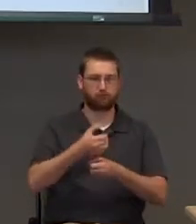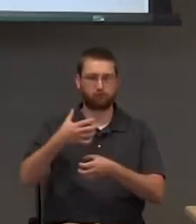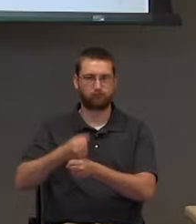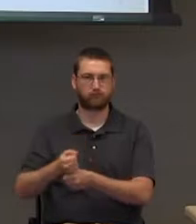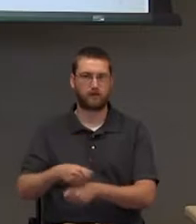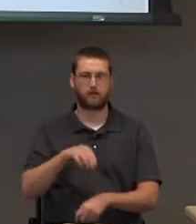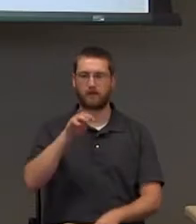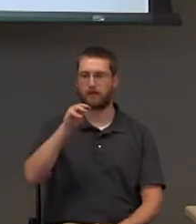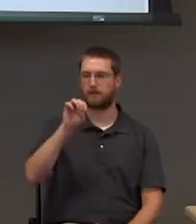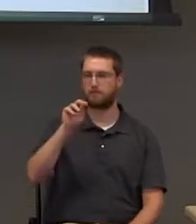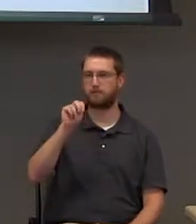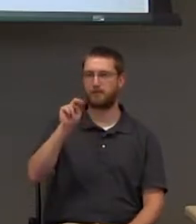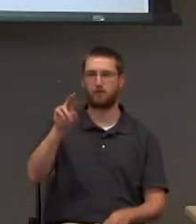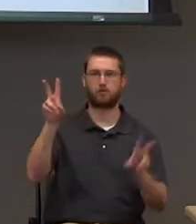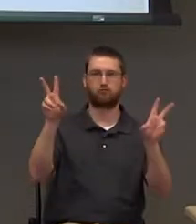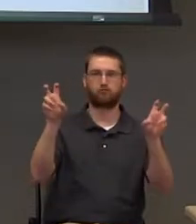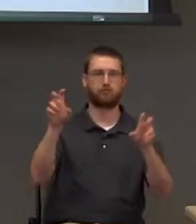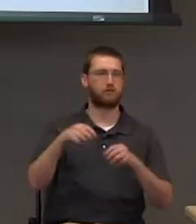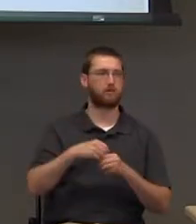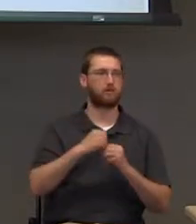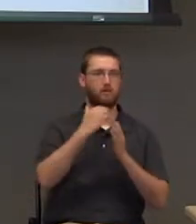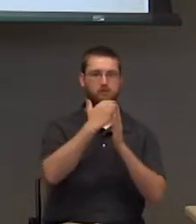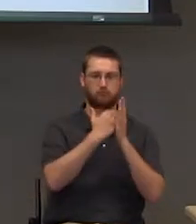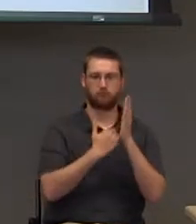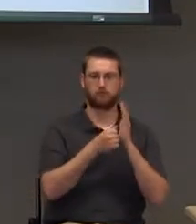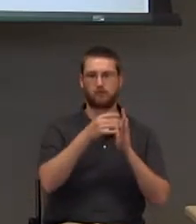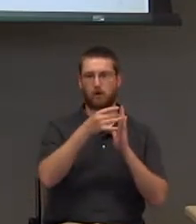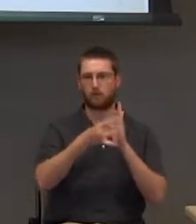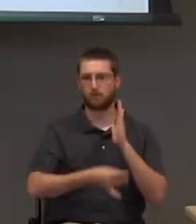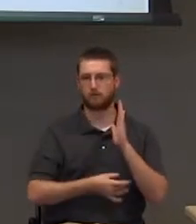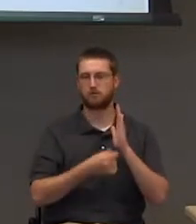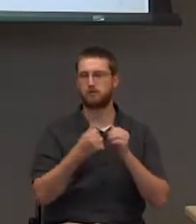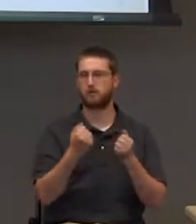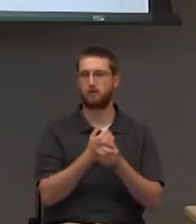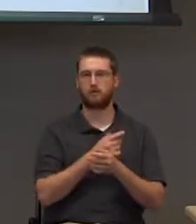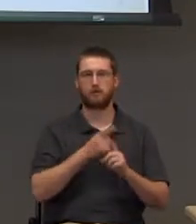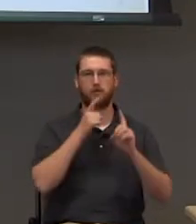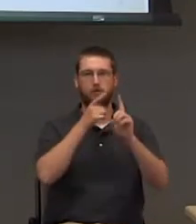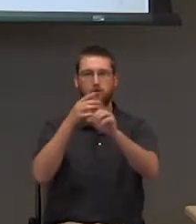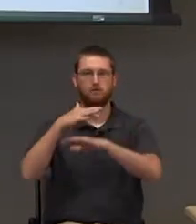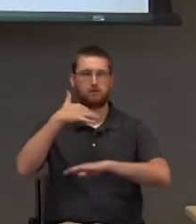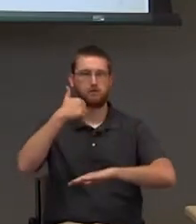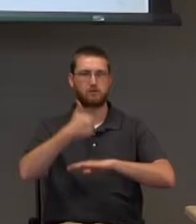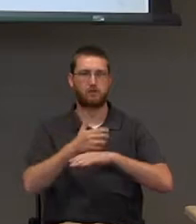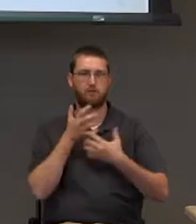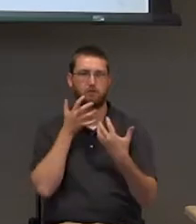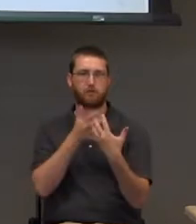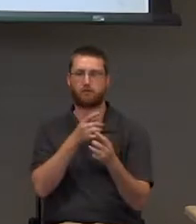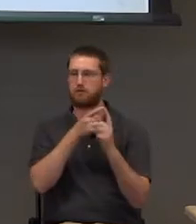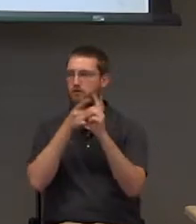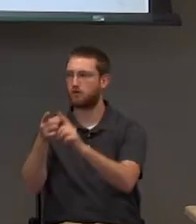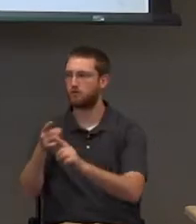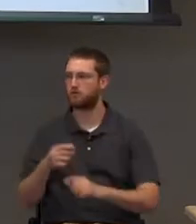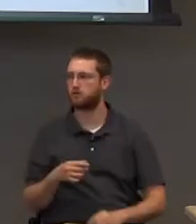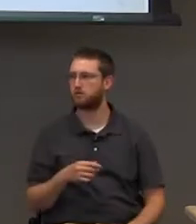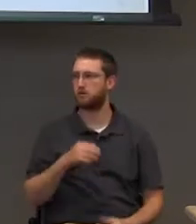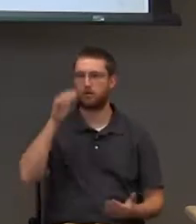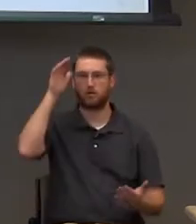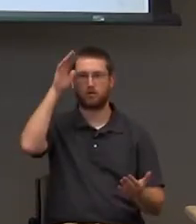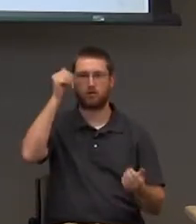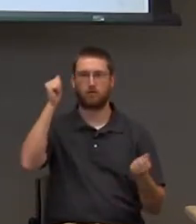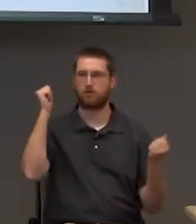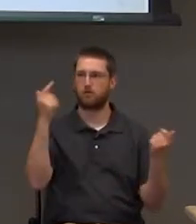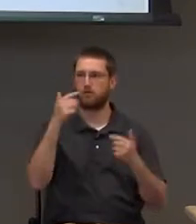the menu, if you will, the choices of all the recommendations based on the goals that we have established through the strategy. So hopefully all of you